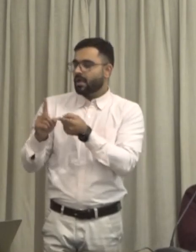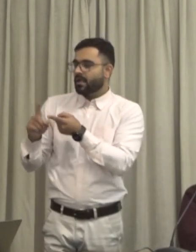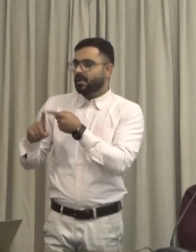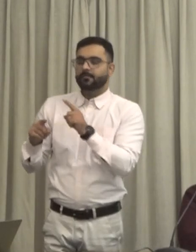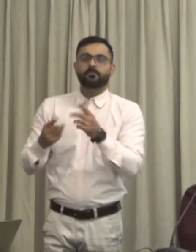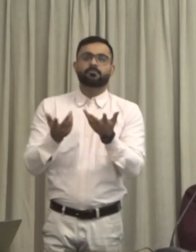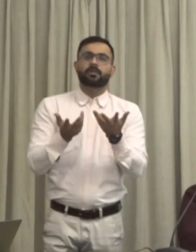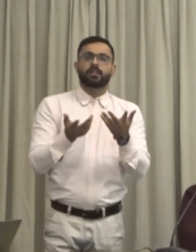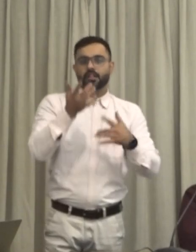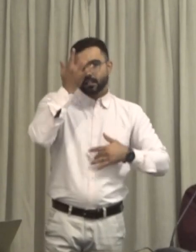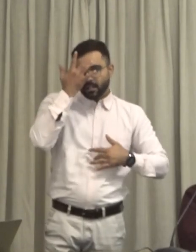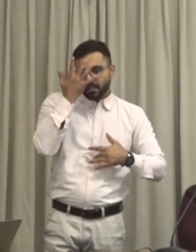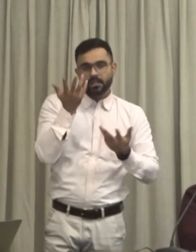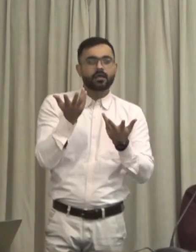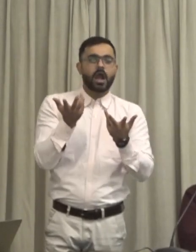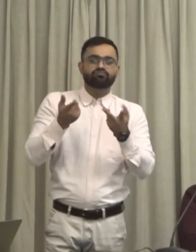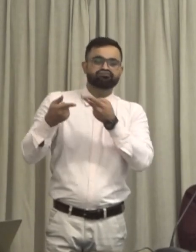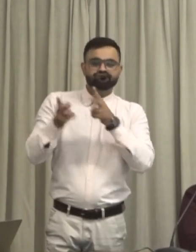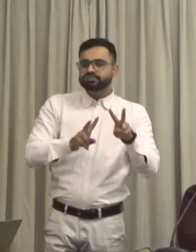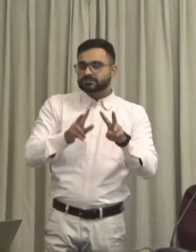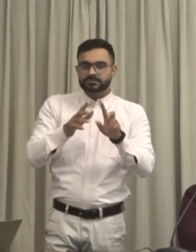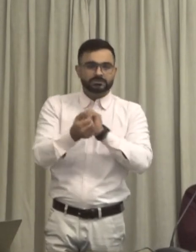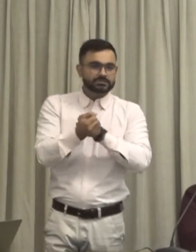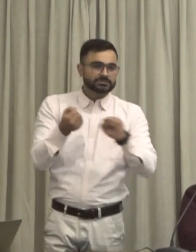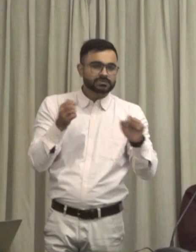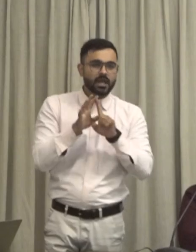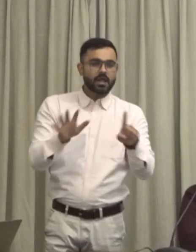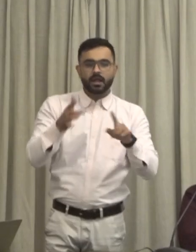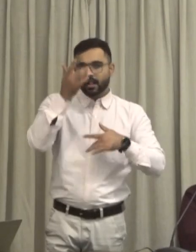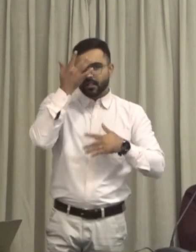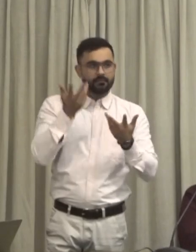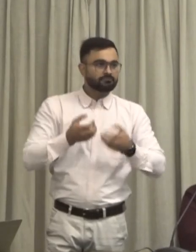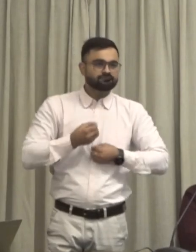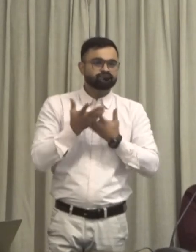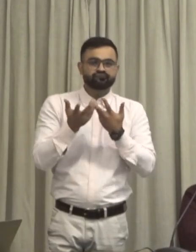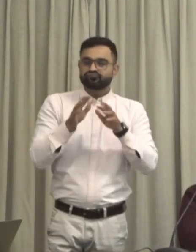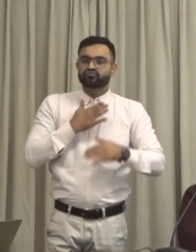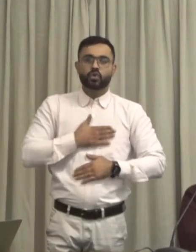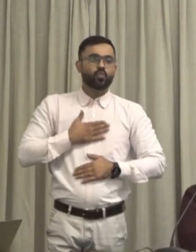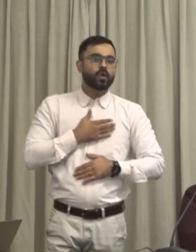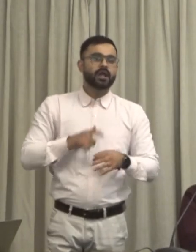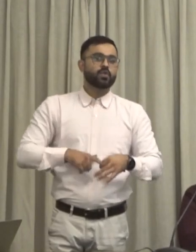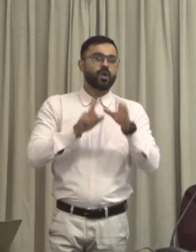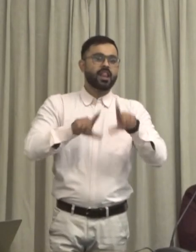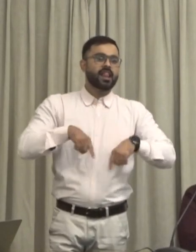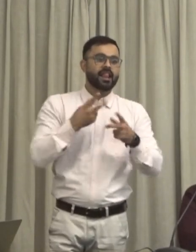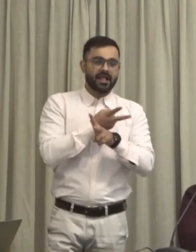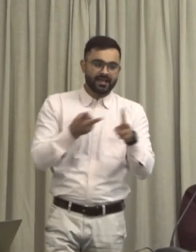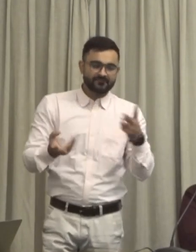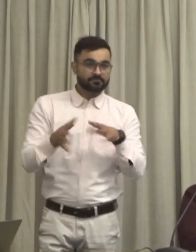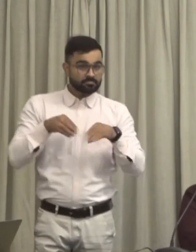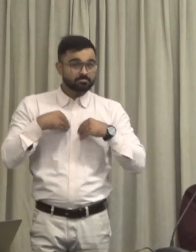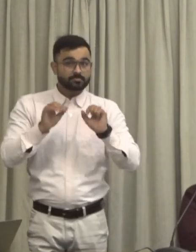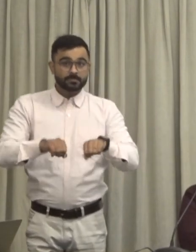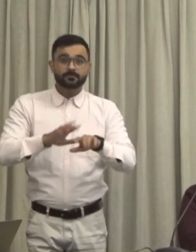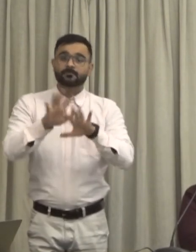is terminally ill or in an irreversible condition where they cannot be expected to enjoy a quality of life that's acceptable to them.